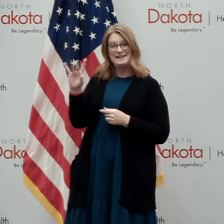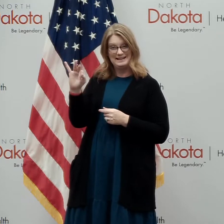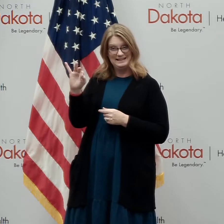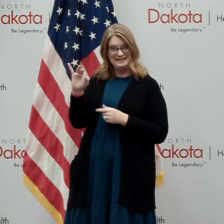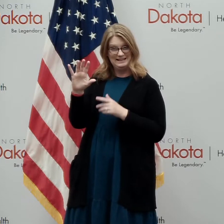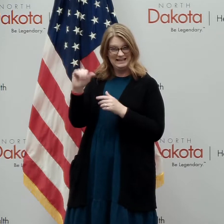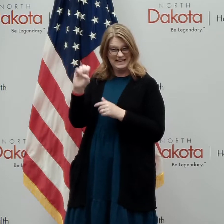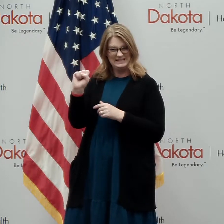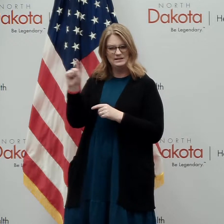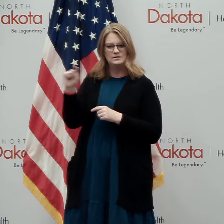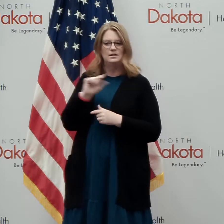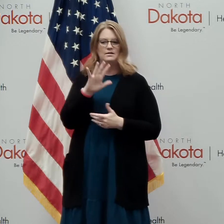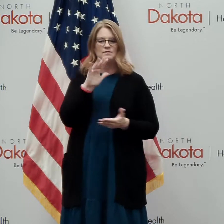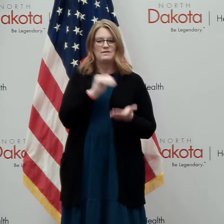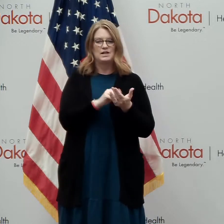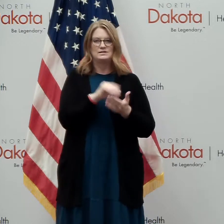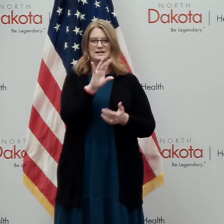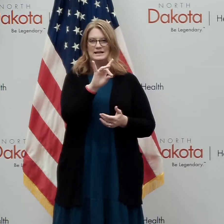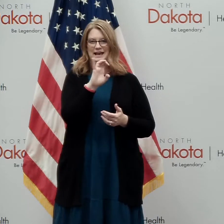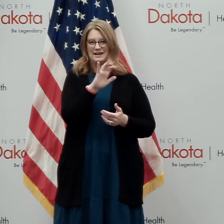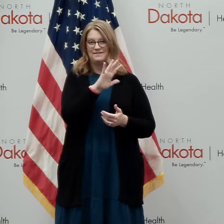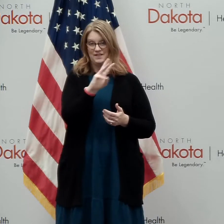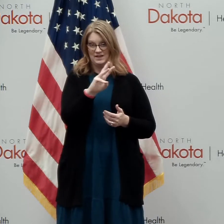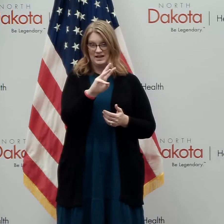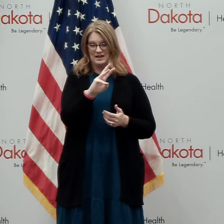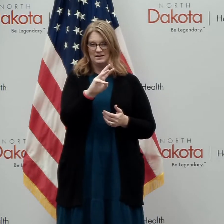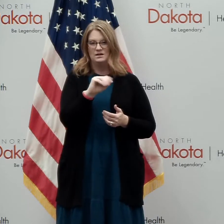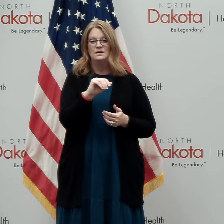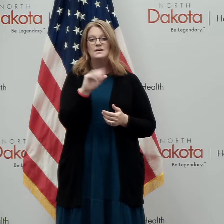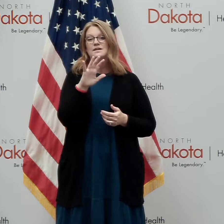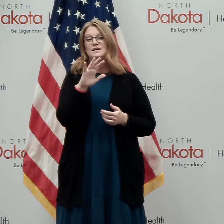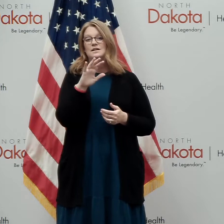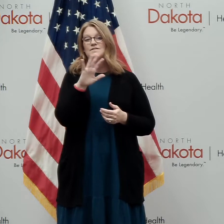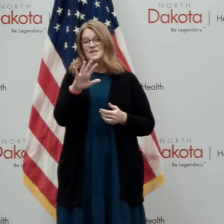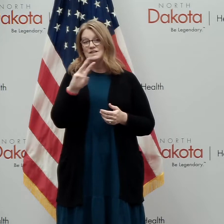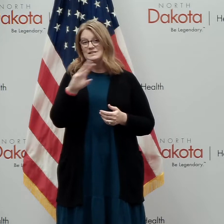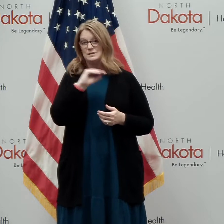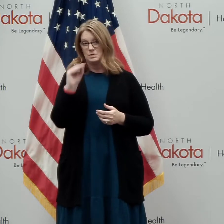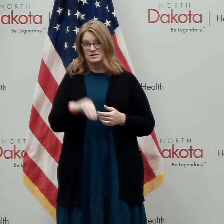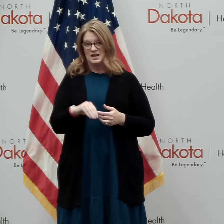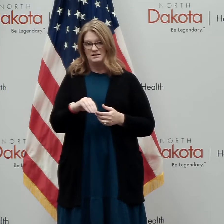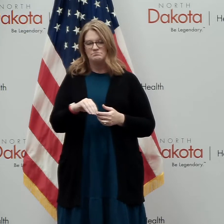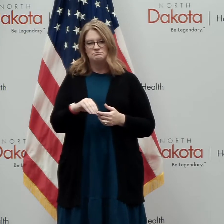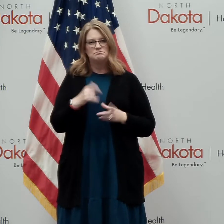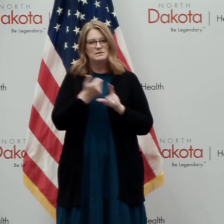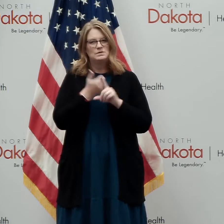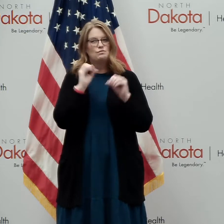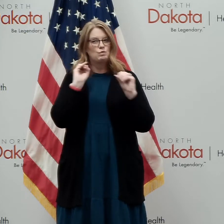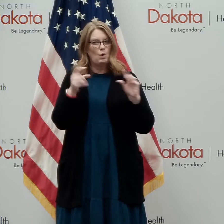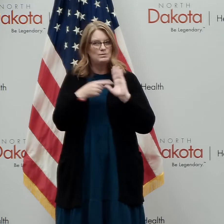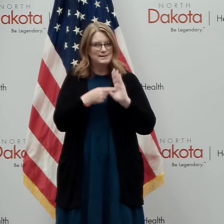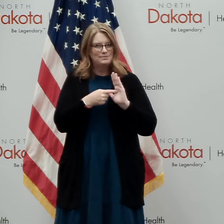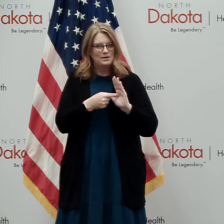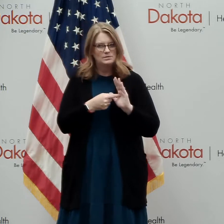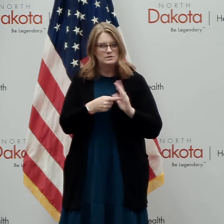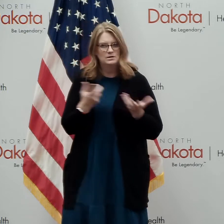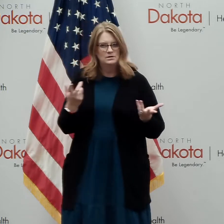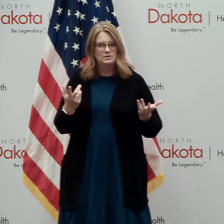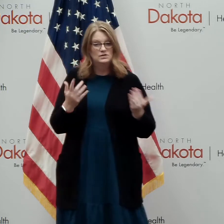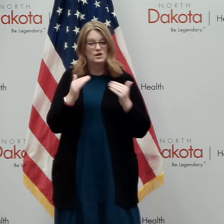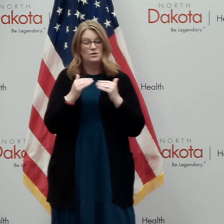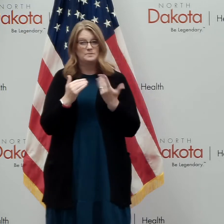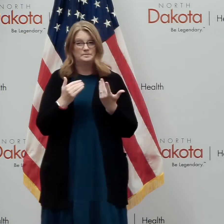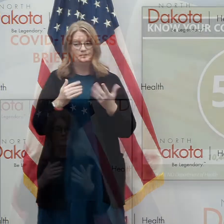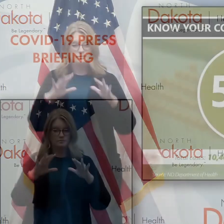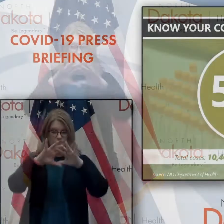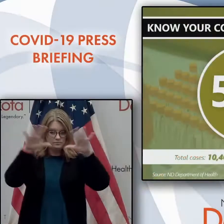cases, 5,858, or 56% of those, have been asymptomatic or without symptoms. Again,